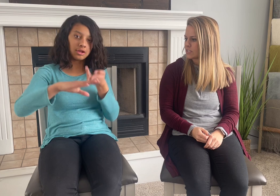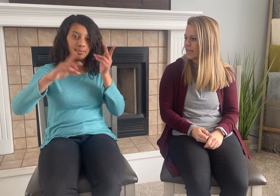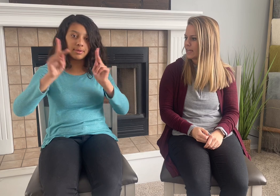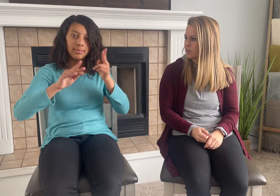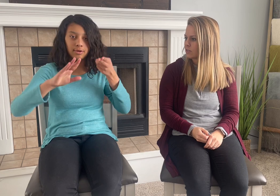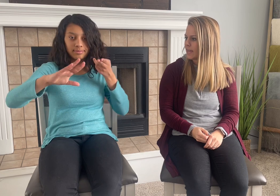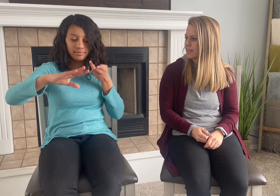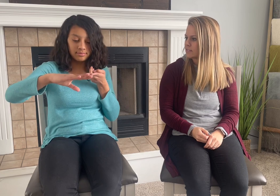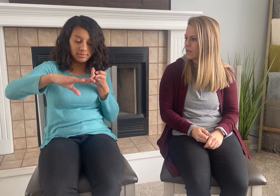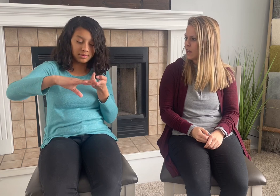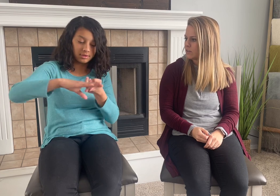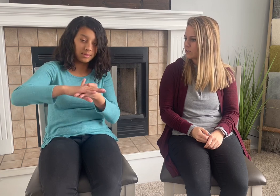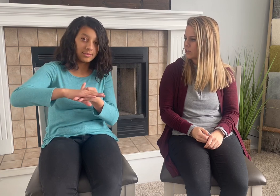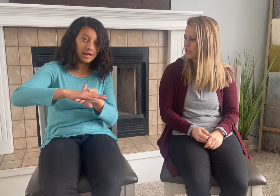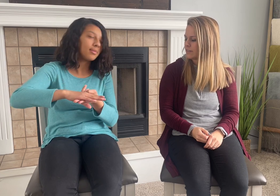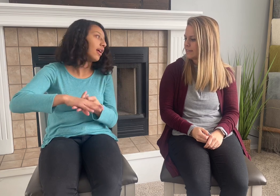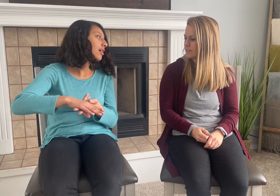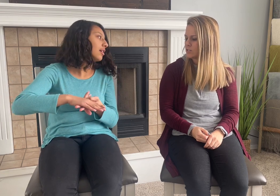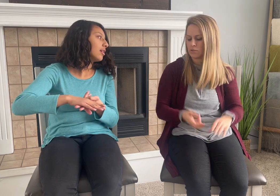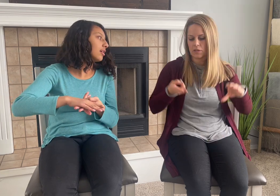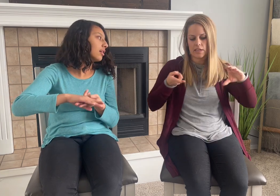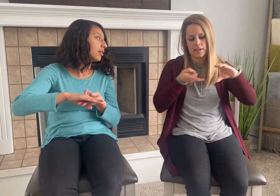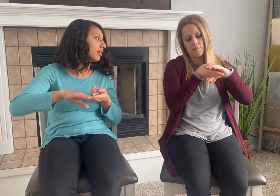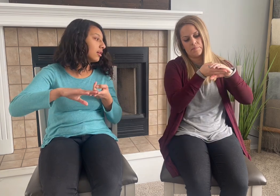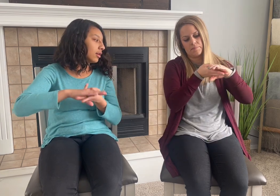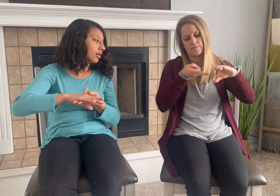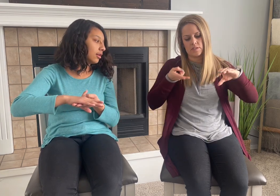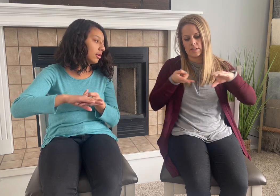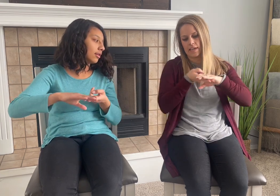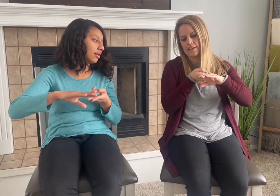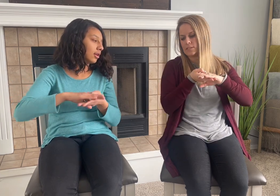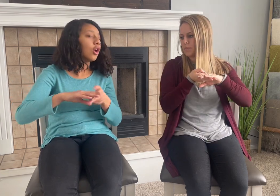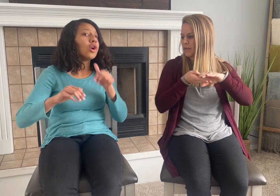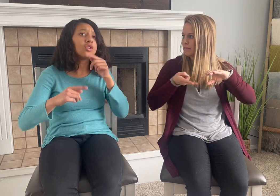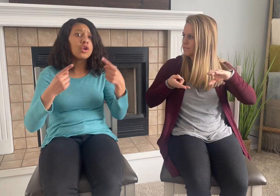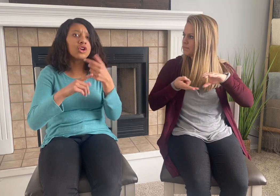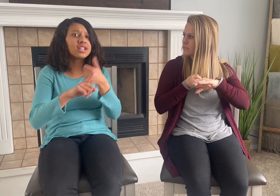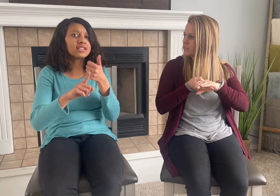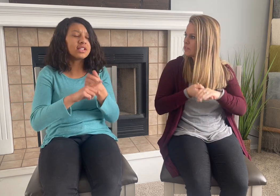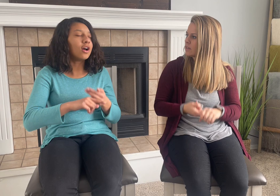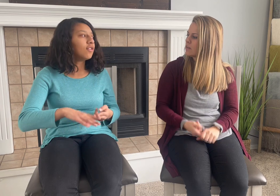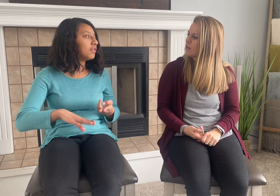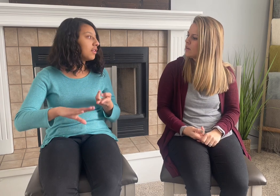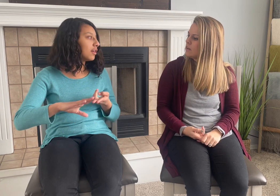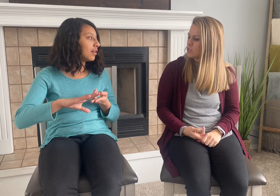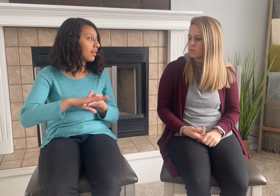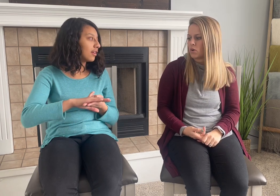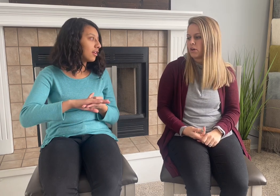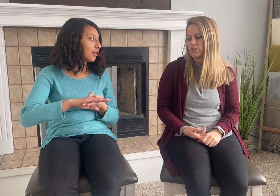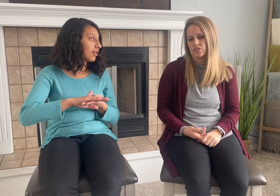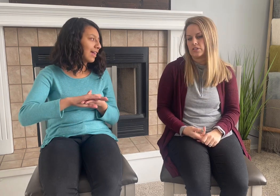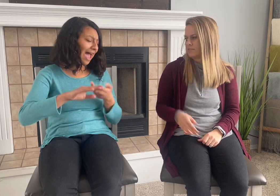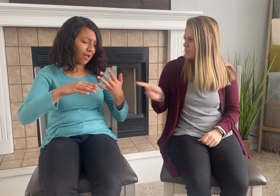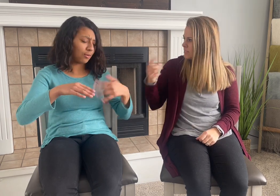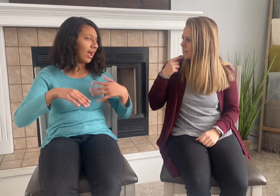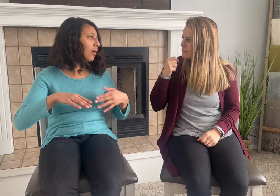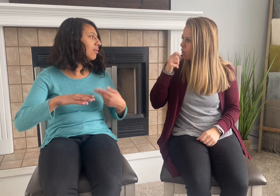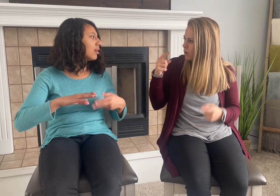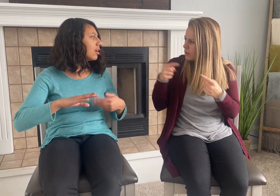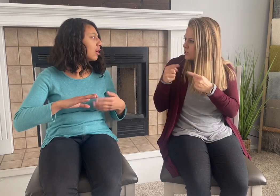sliding your legs under into the blanket. Yep. Get into bed. So don't hurt yourself. Did you say don't hurt